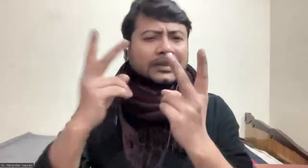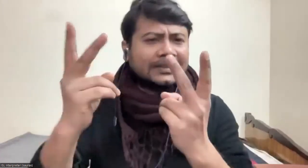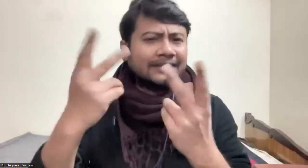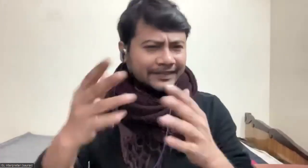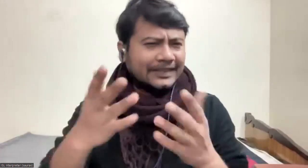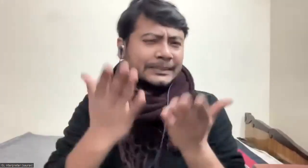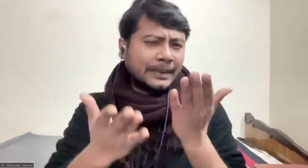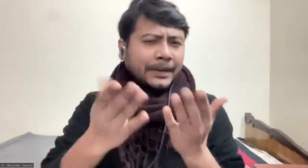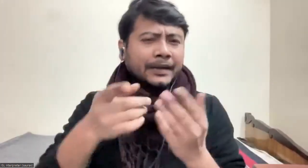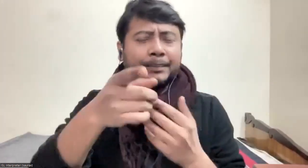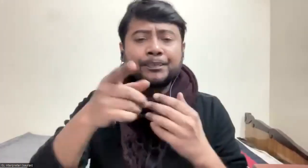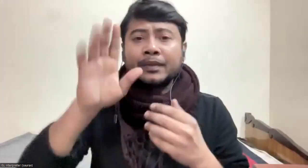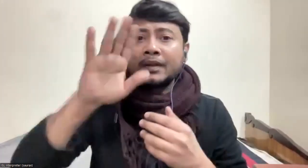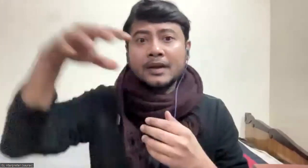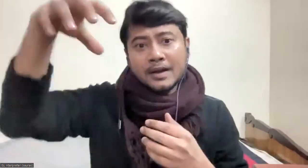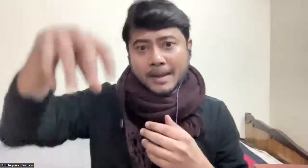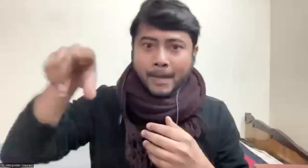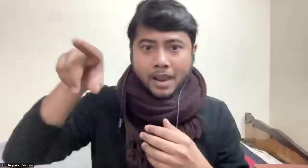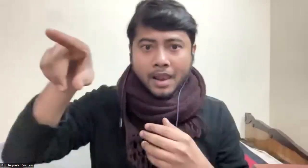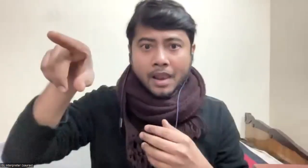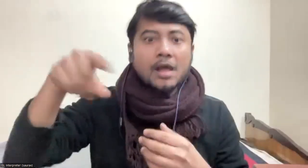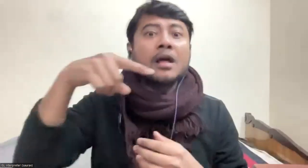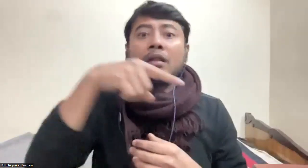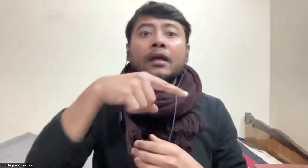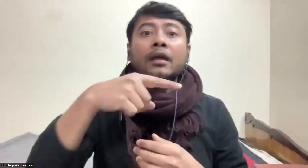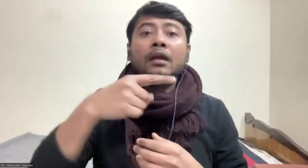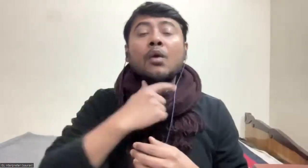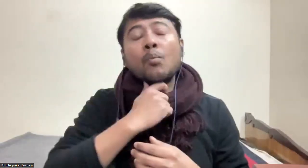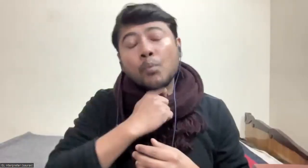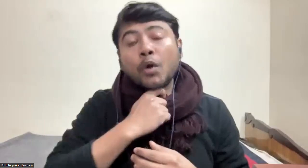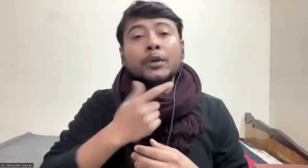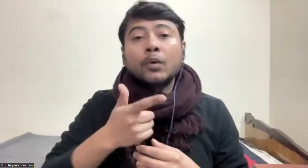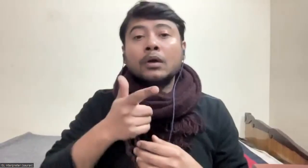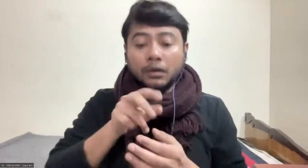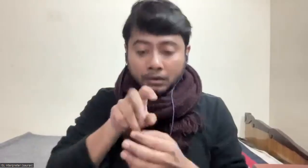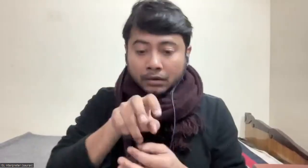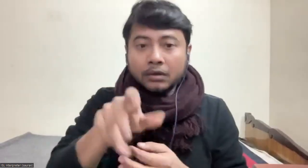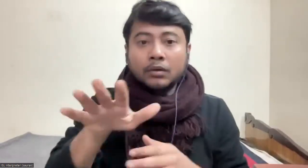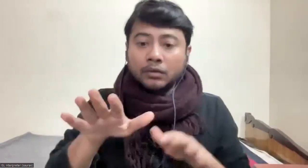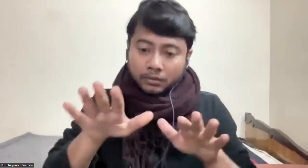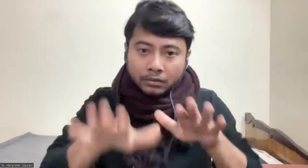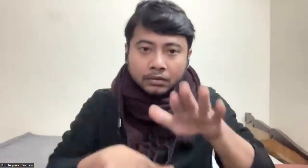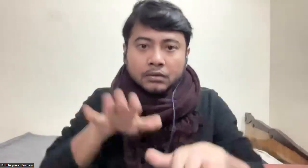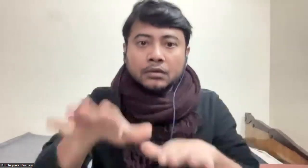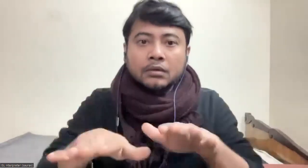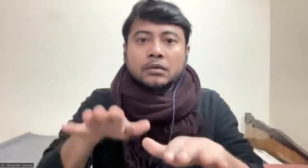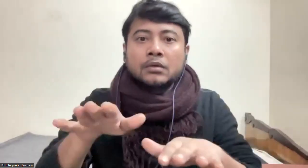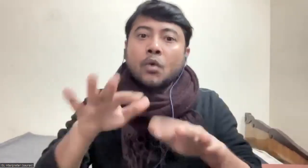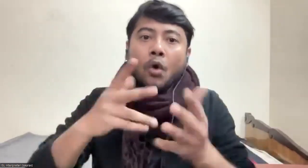temple, or they visit the temple with bare feet. They don't wear any shoes or slippers and they go to the